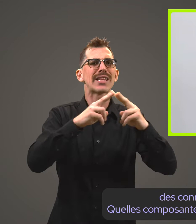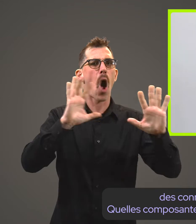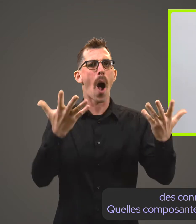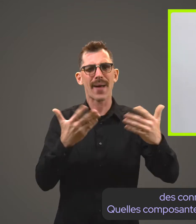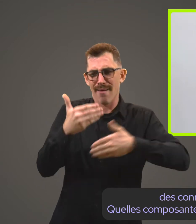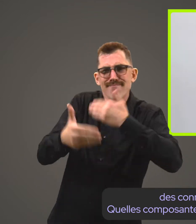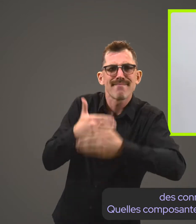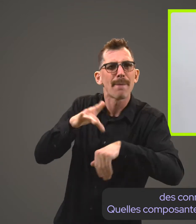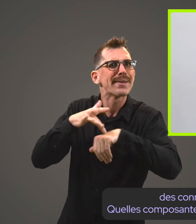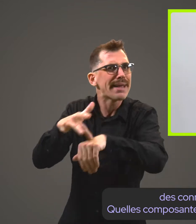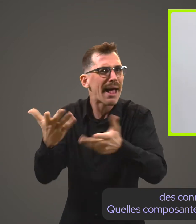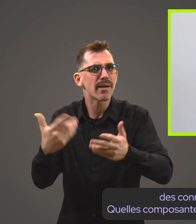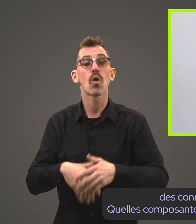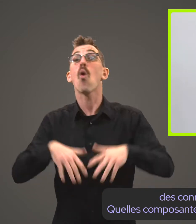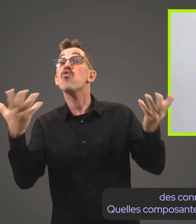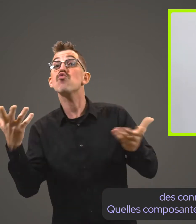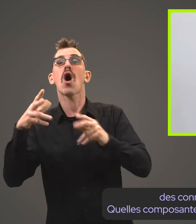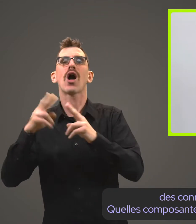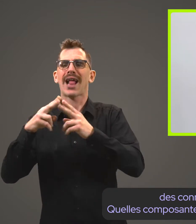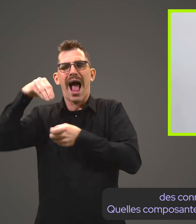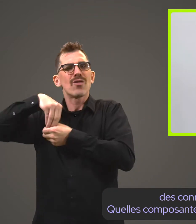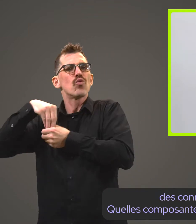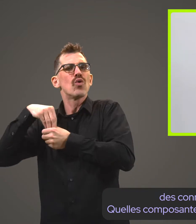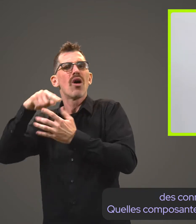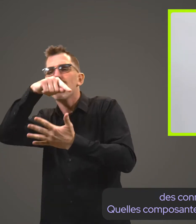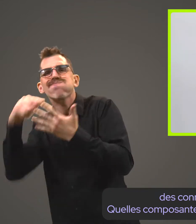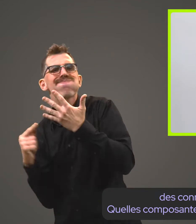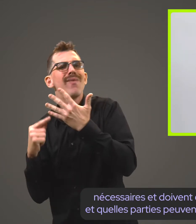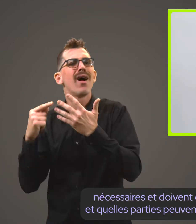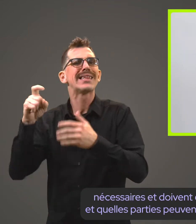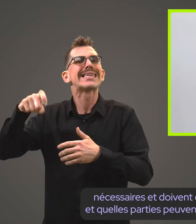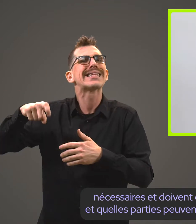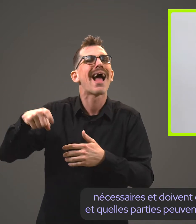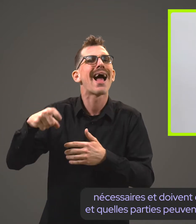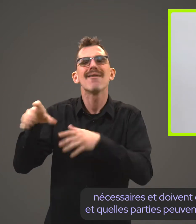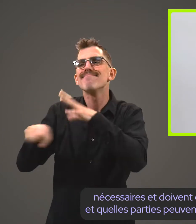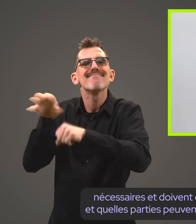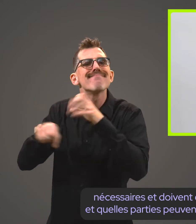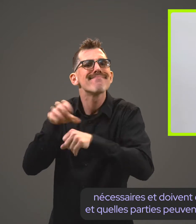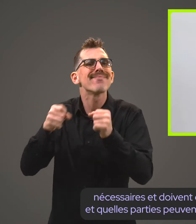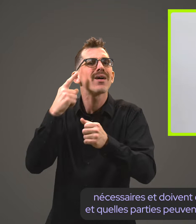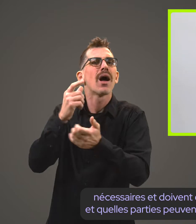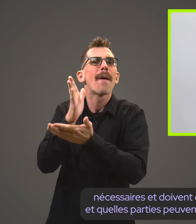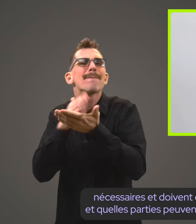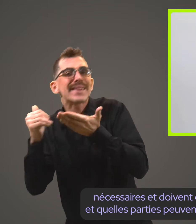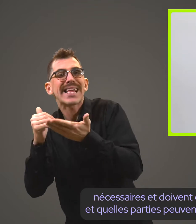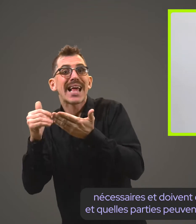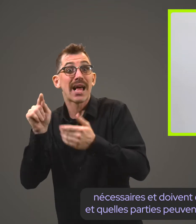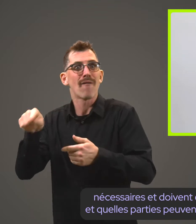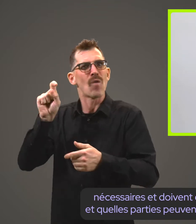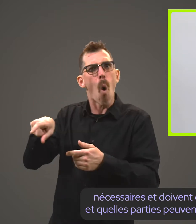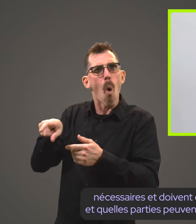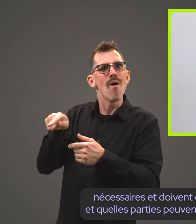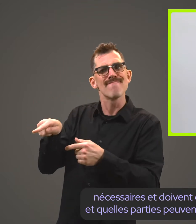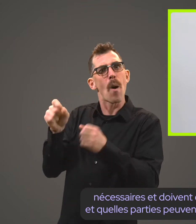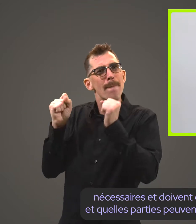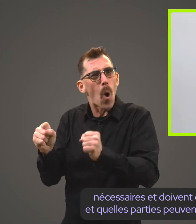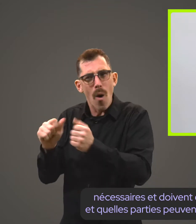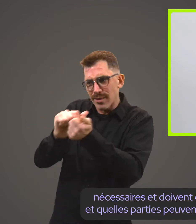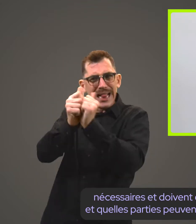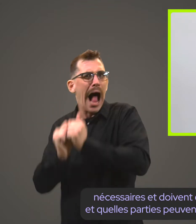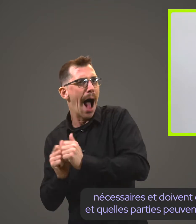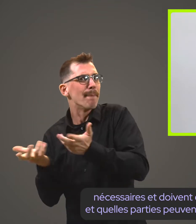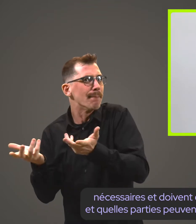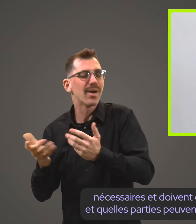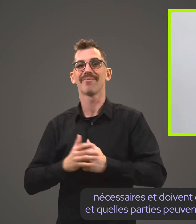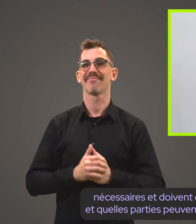of the knowledge. Which components of your results are necessary and must be used as is, and which